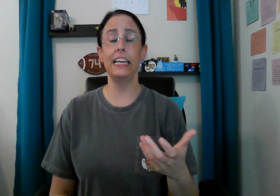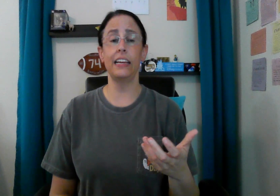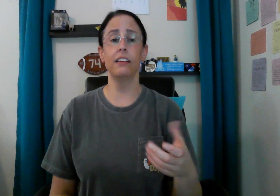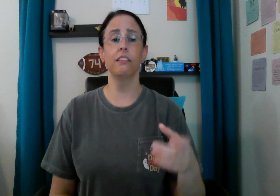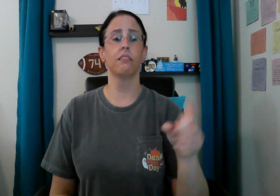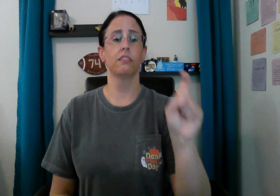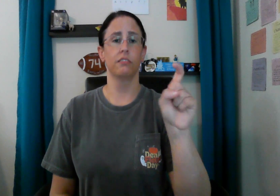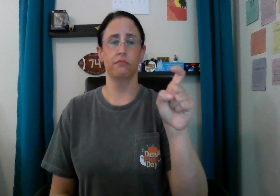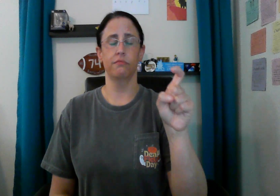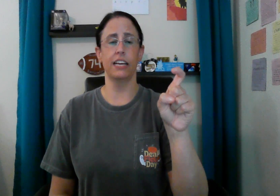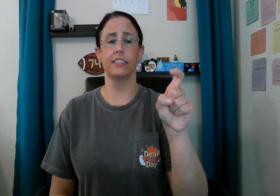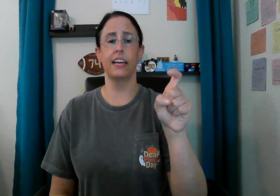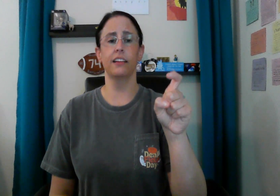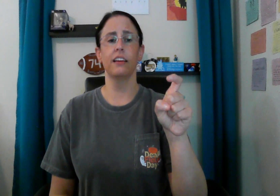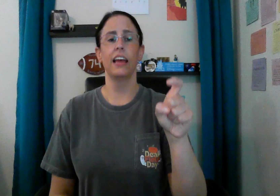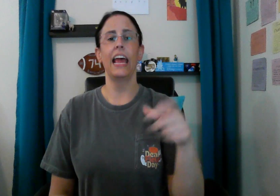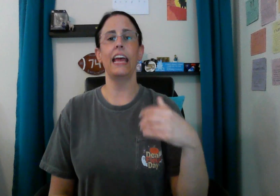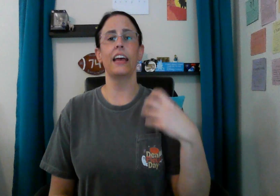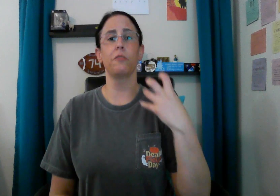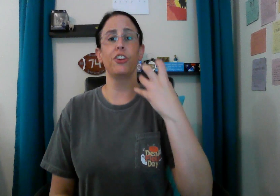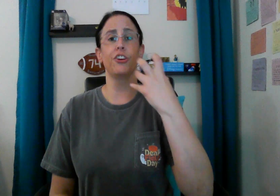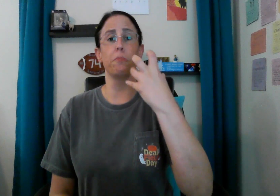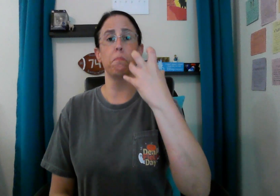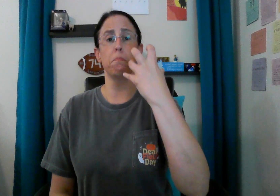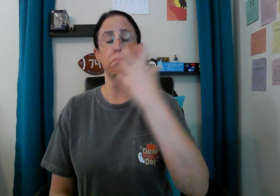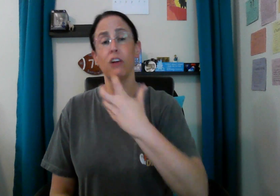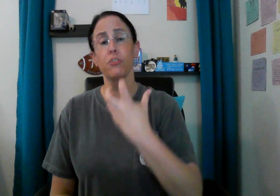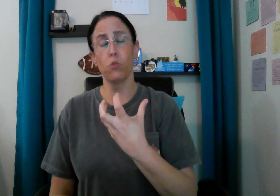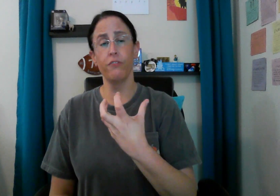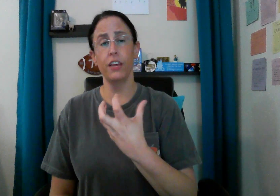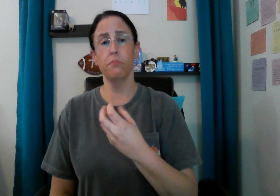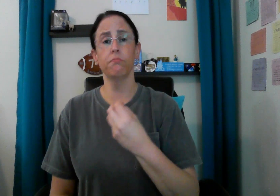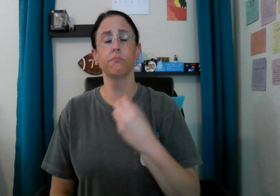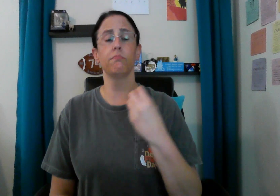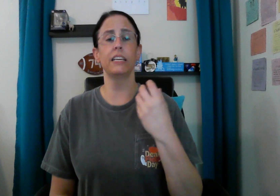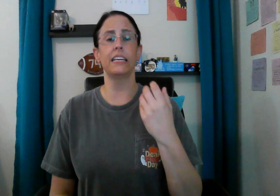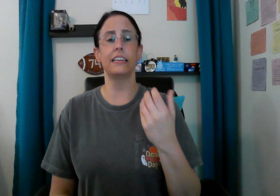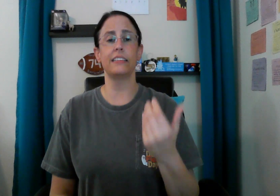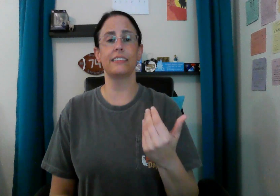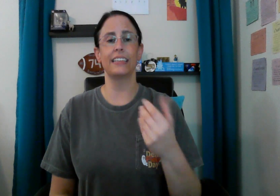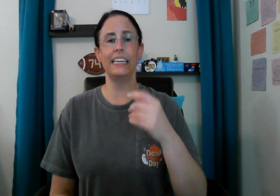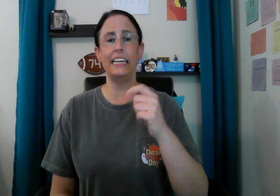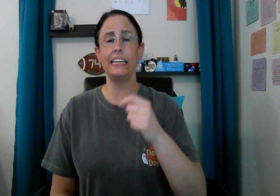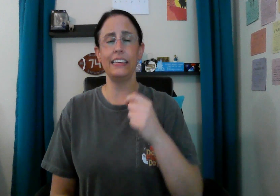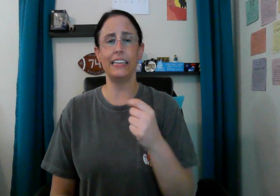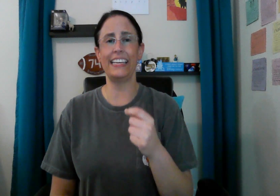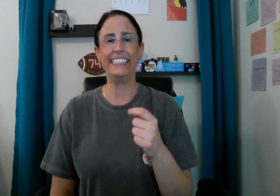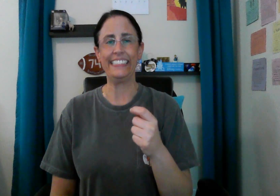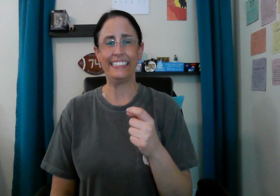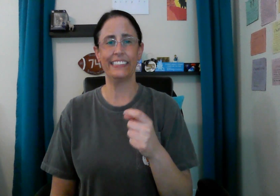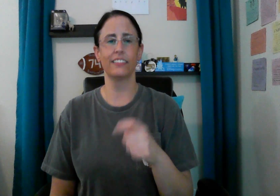need, X hand, and your mouth morpheme is EE.